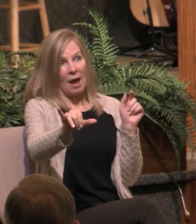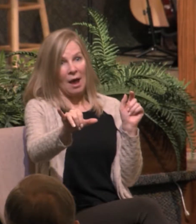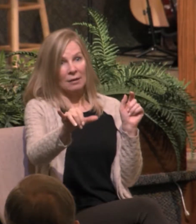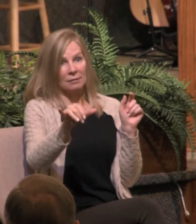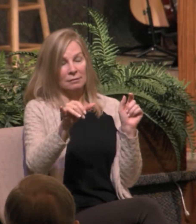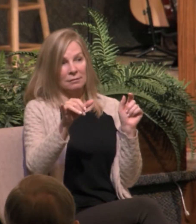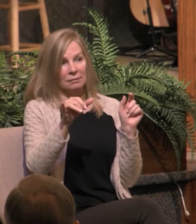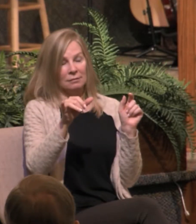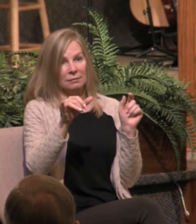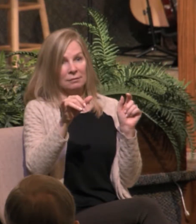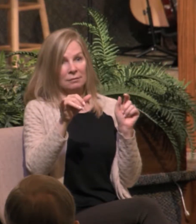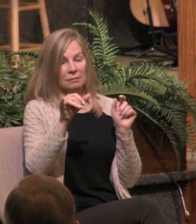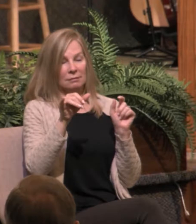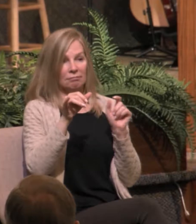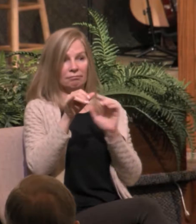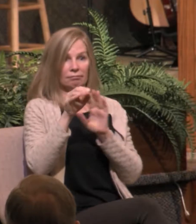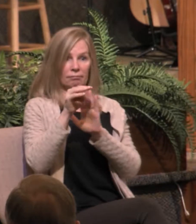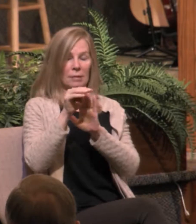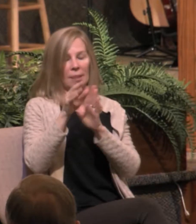he wound up having to run away.